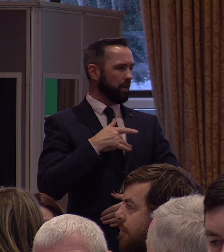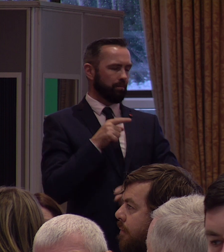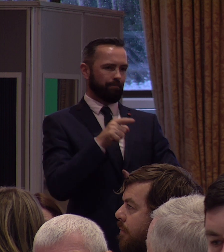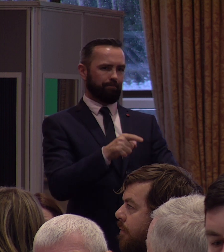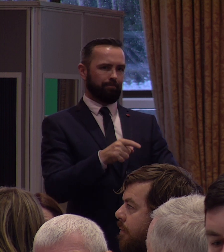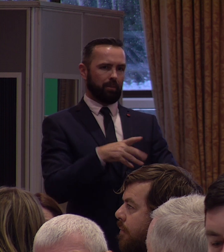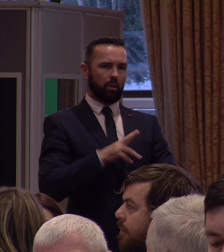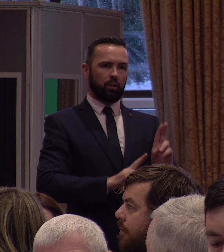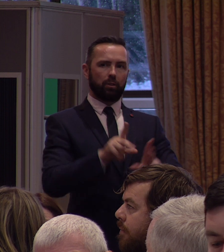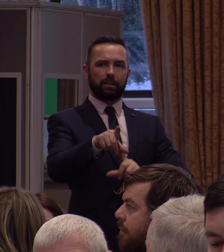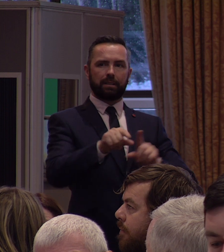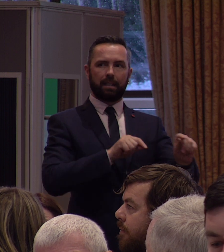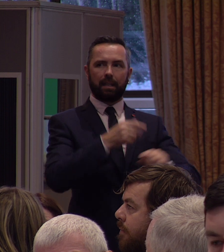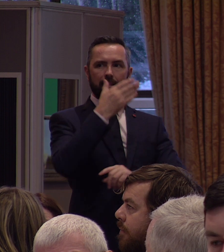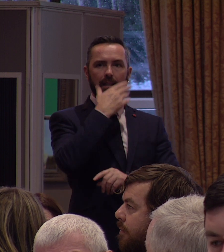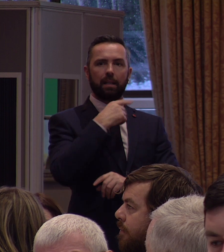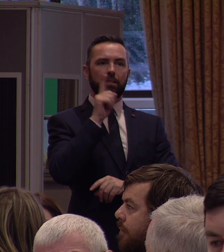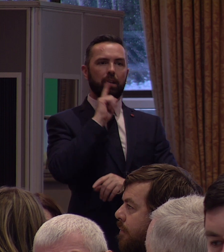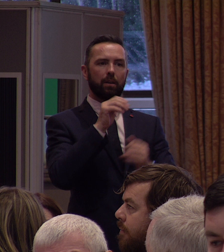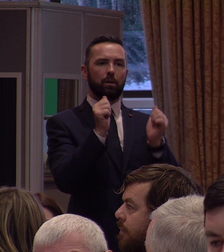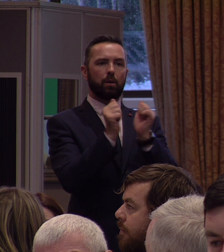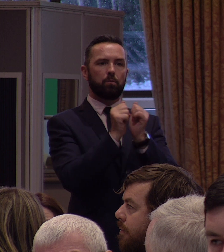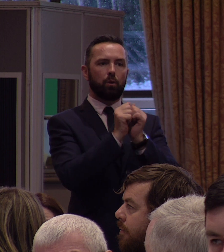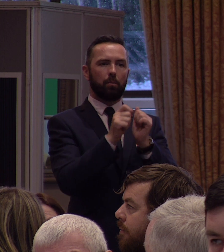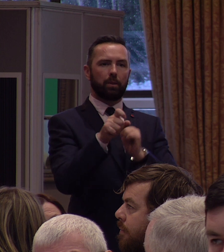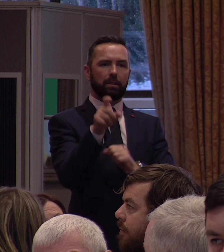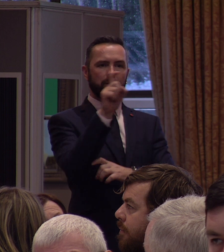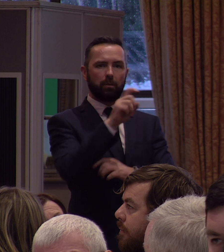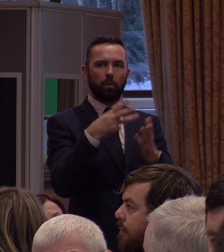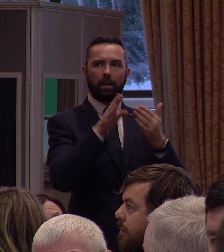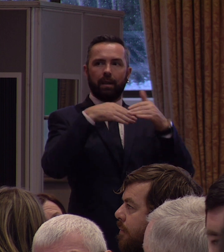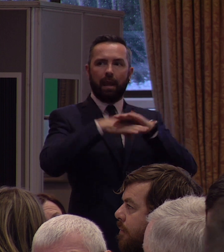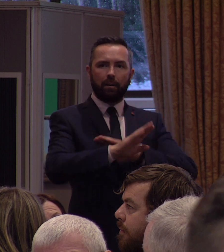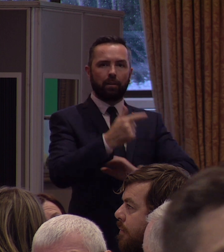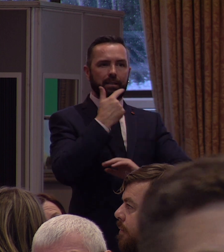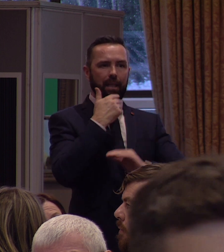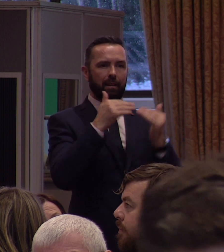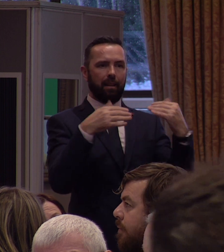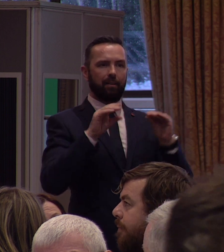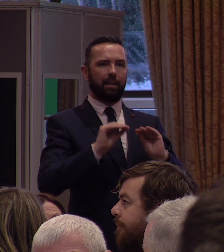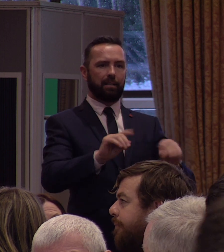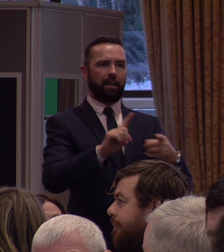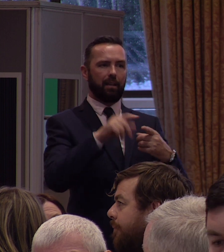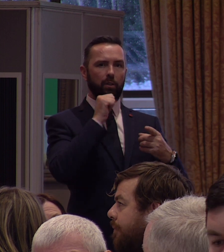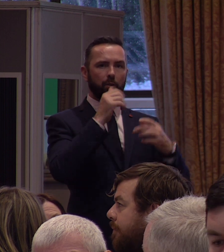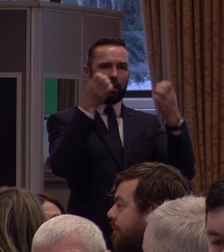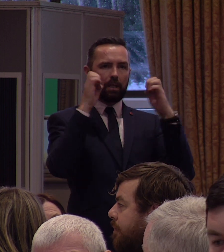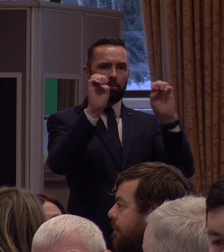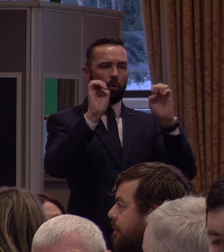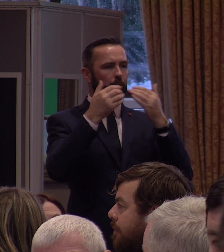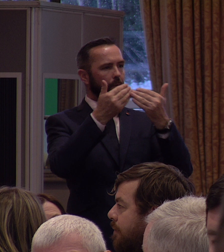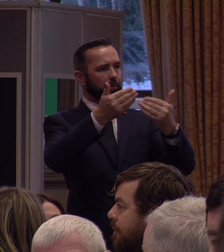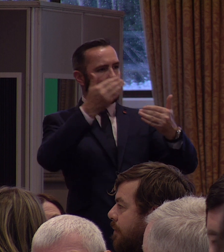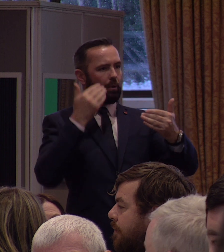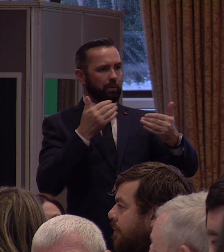were to select a gender-appropriate subject upon entering secondary school, and they had no exposure to such a subject,